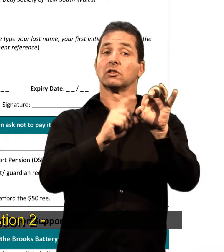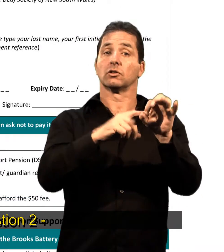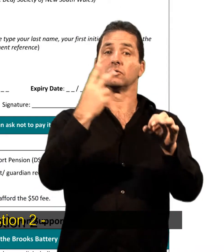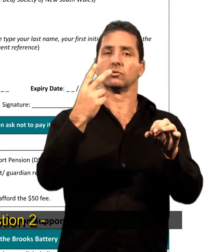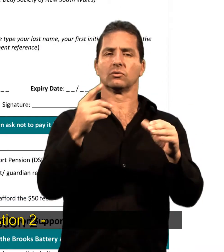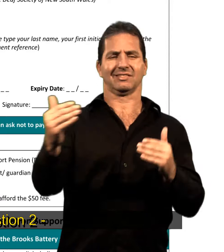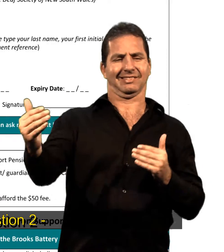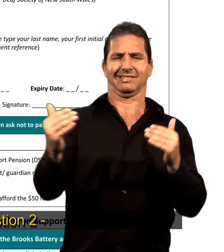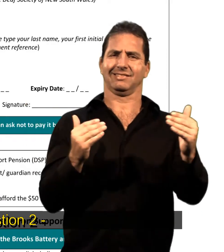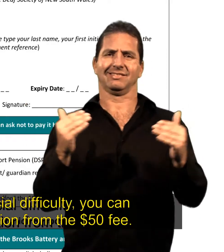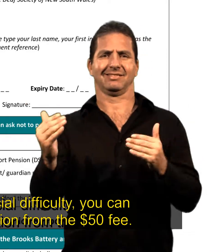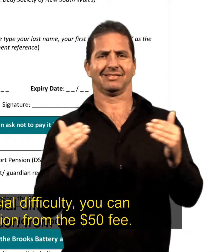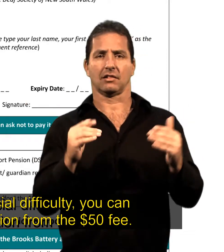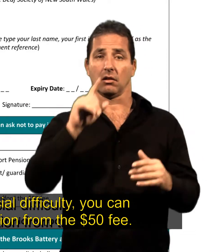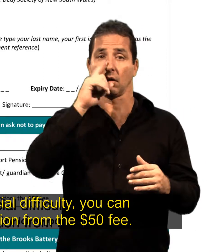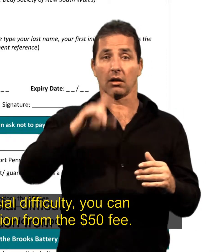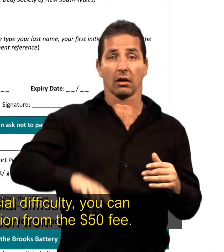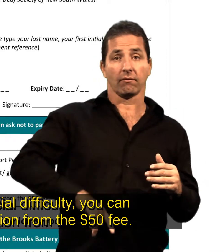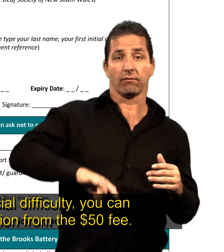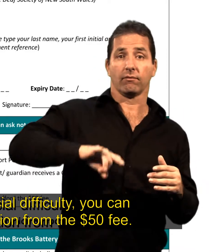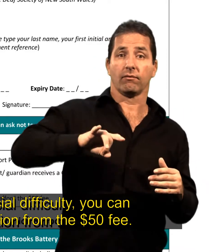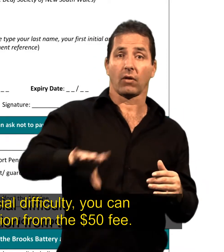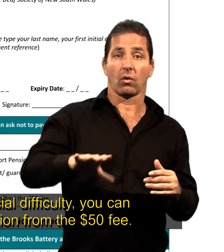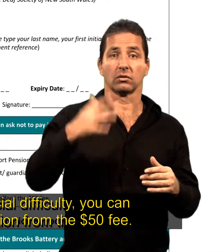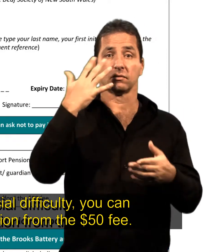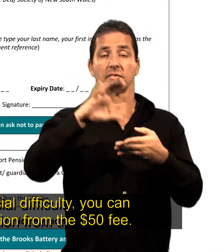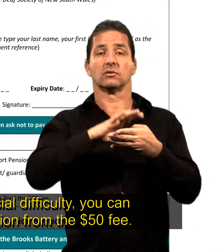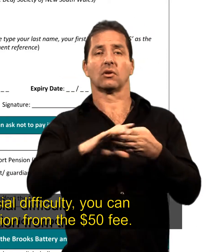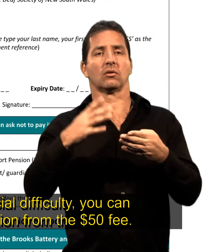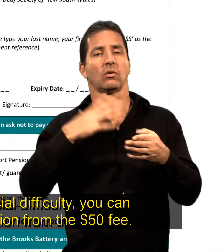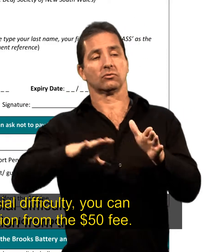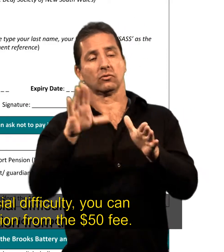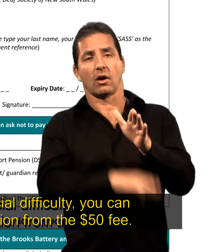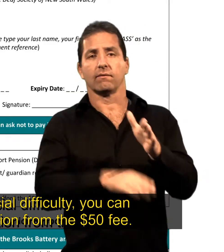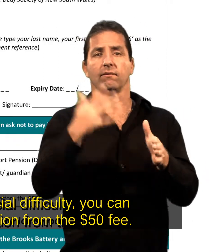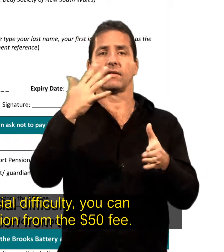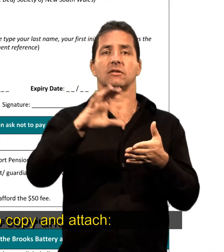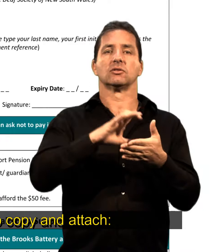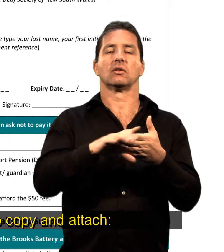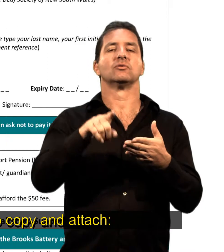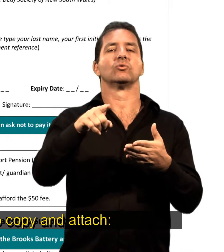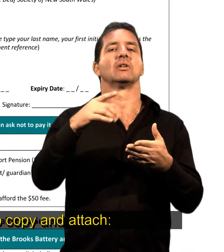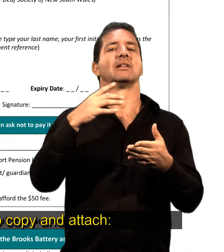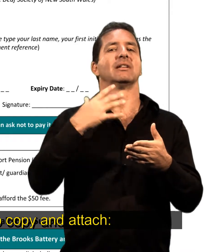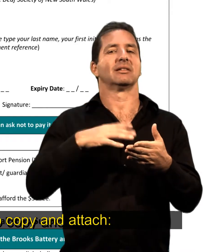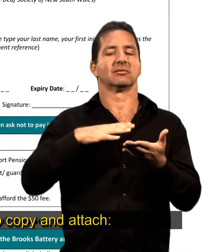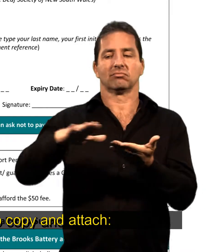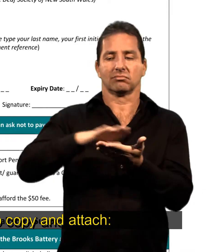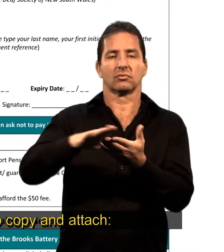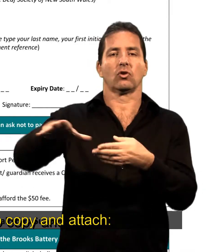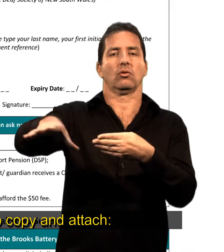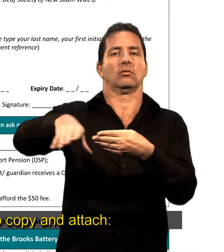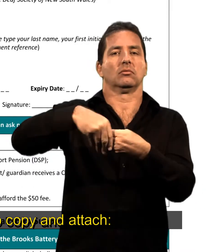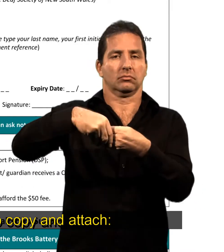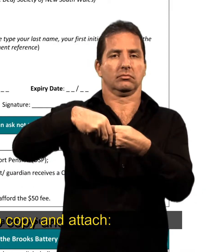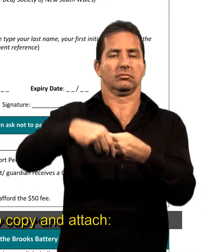Question 2. If you're in financial difficulty, you can request an exemption from the $50 fee. You will